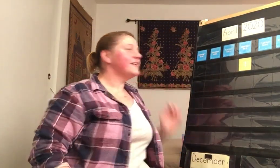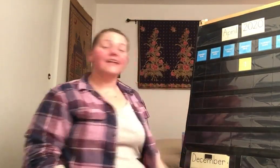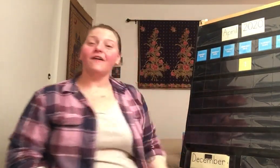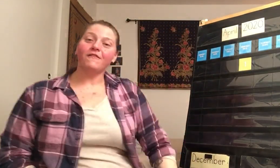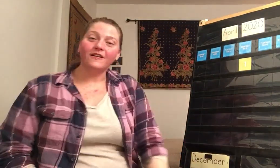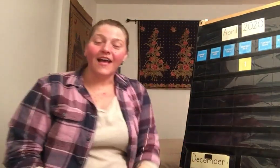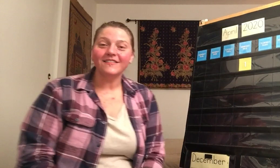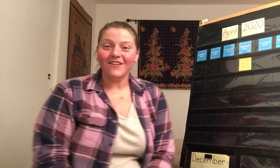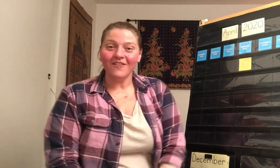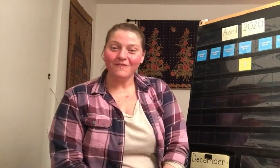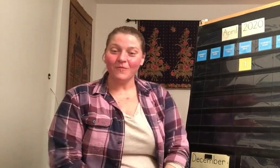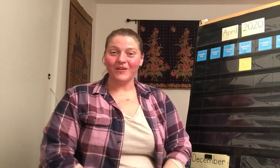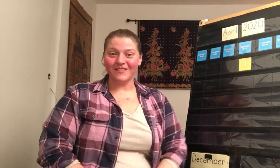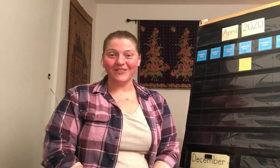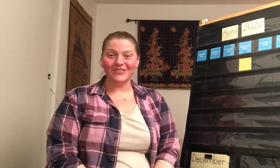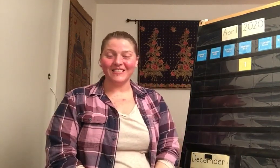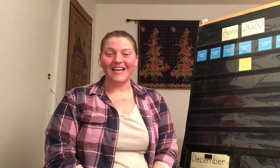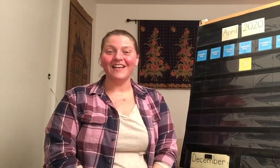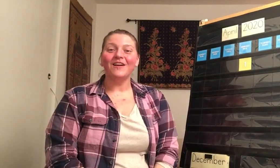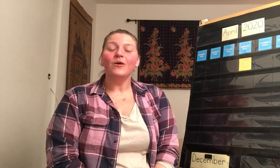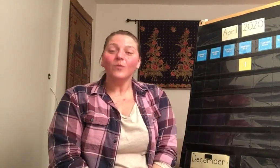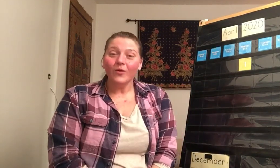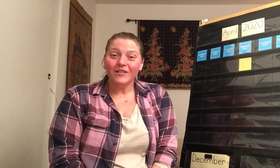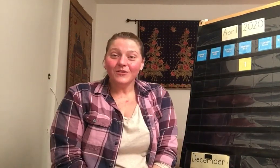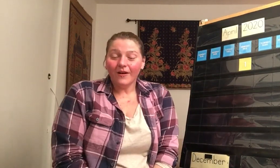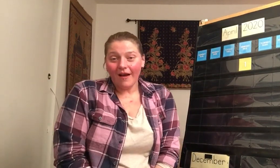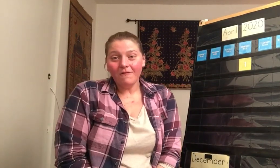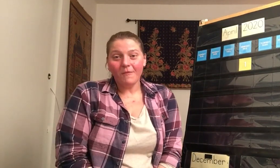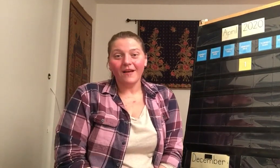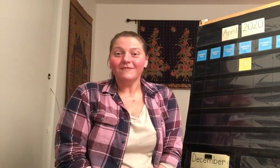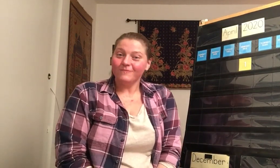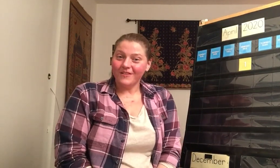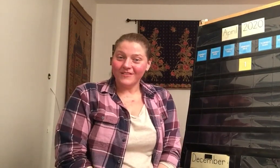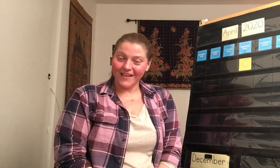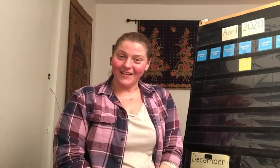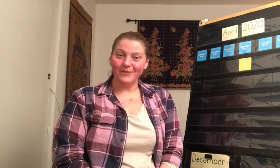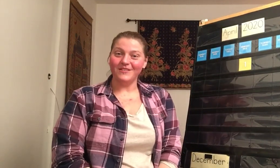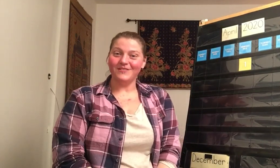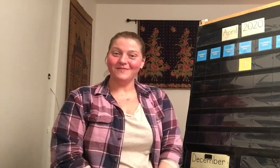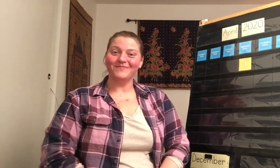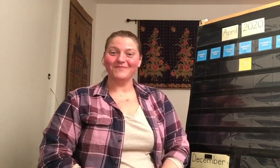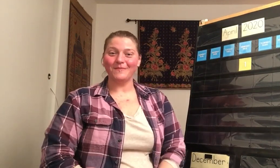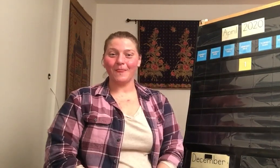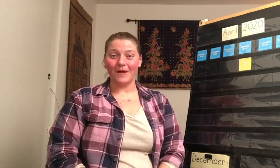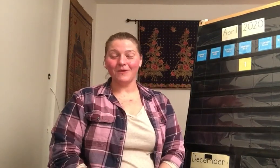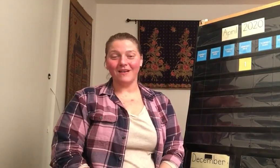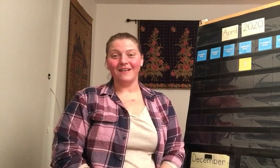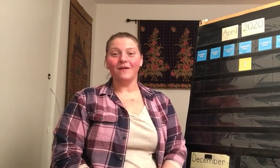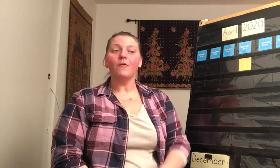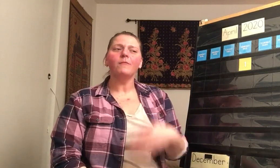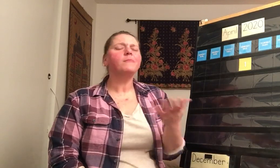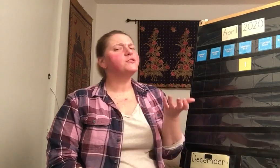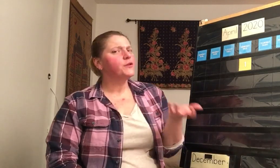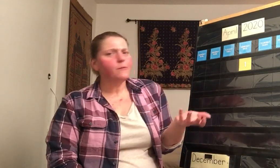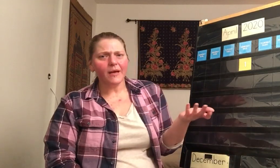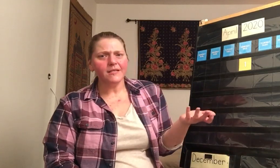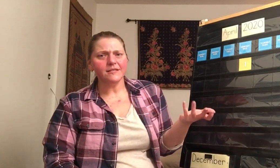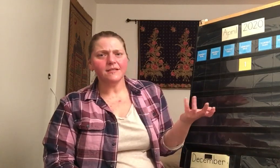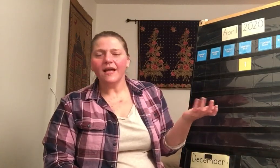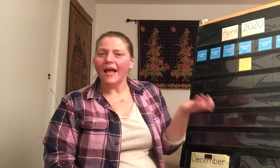Now, for our last song for Morning Circle today, we're going to do our alphabet with our sign language. Are you ready? Remember, do your best, and